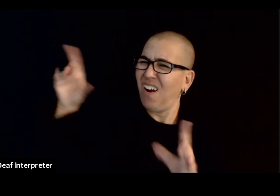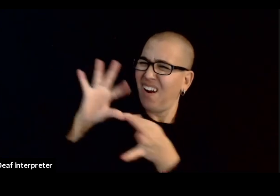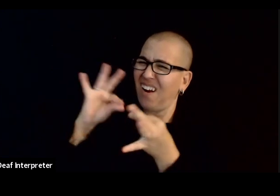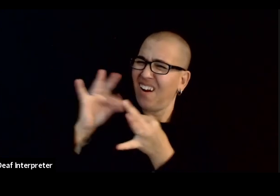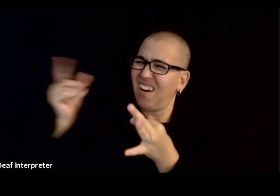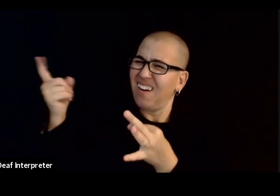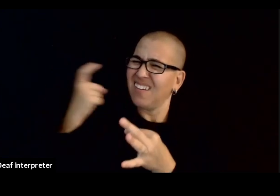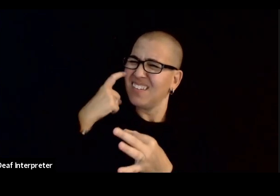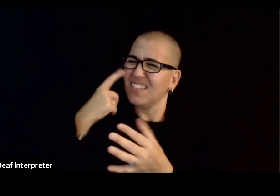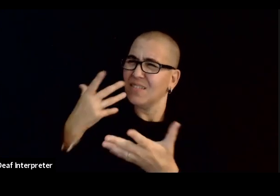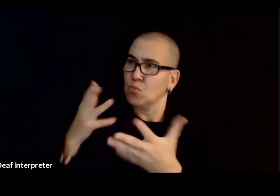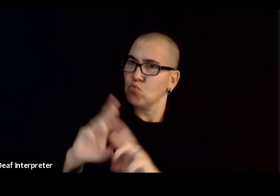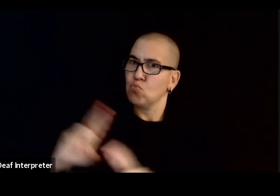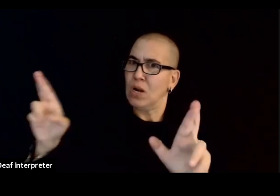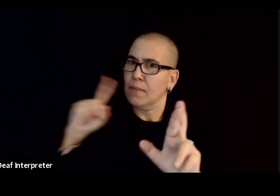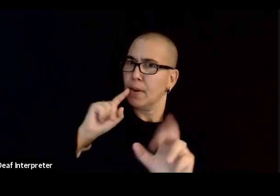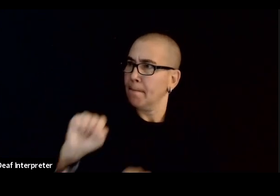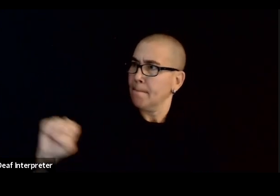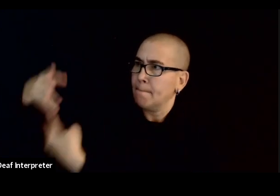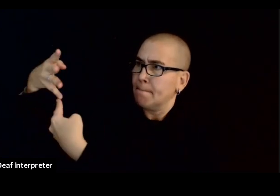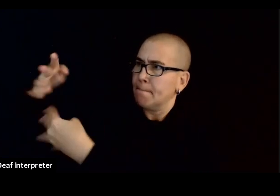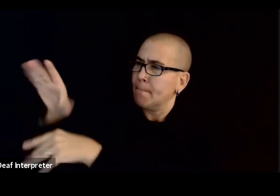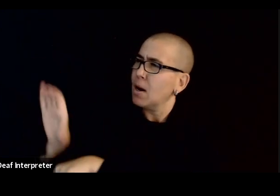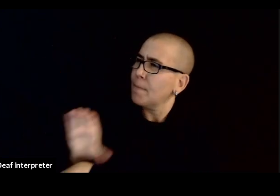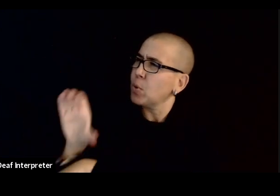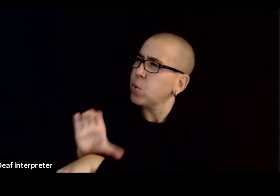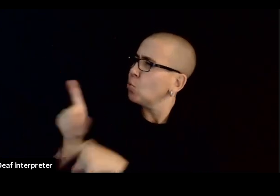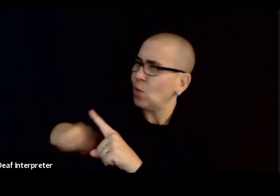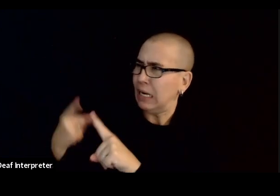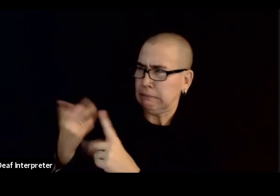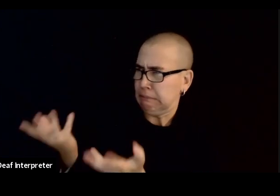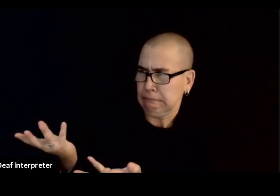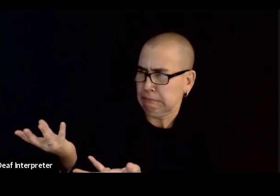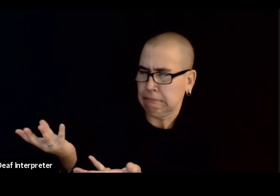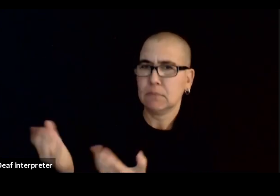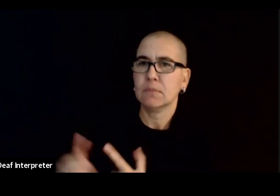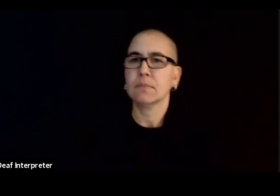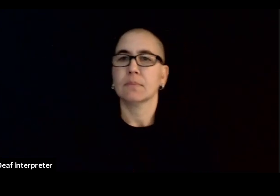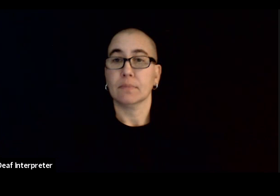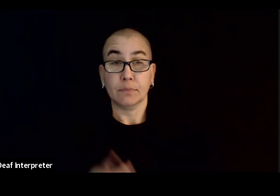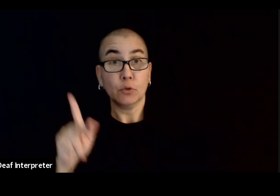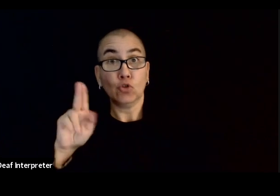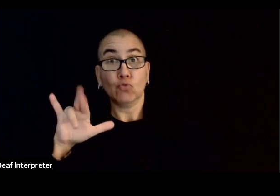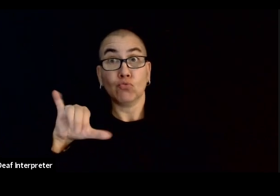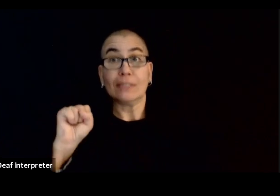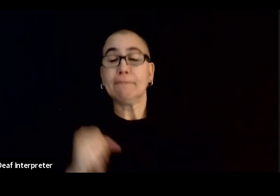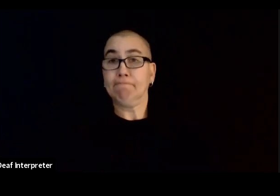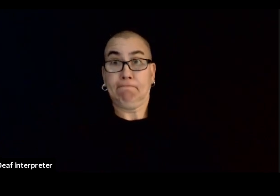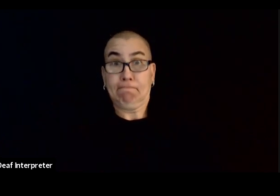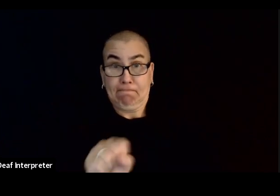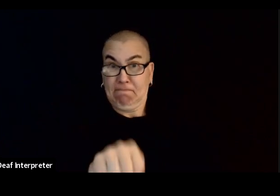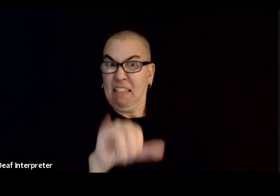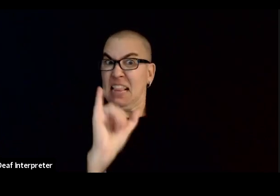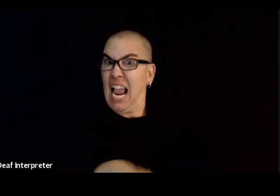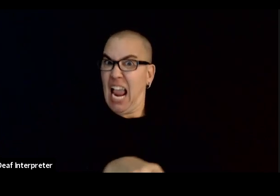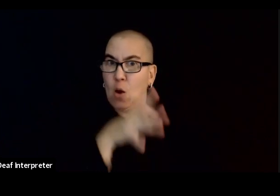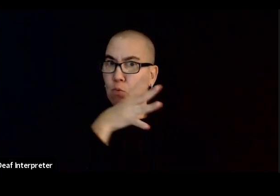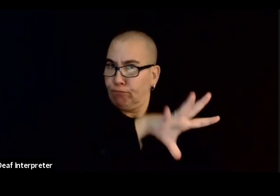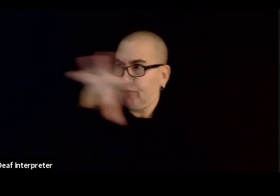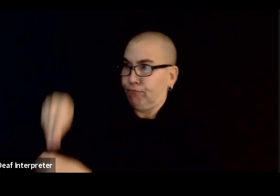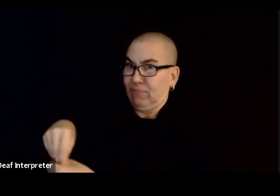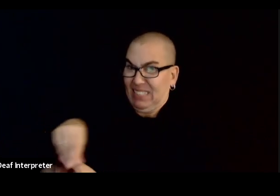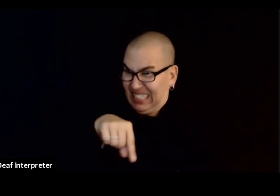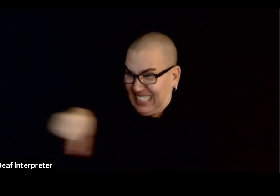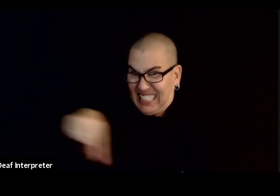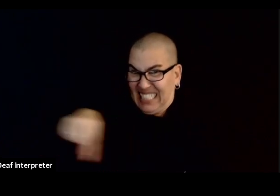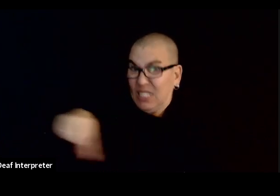Yes, thank you. The intent is that would also be coming out this week as well. We have been tracking